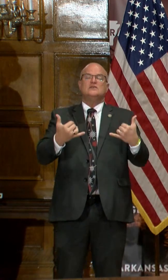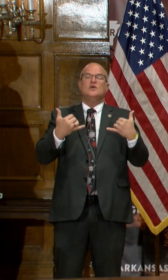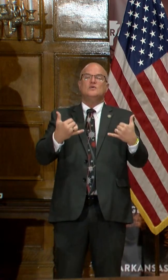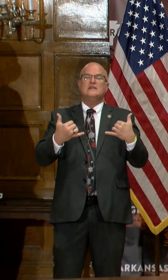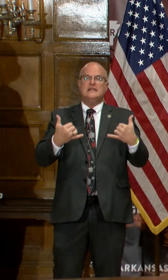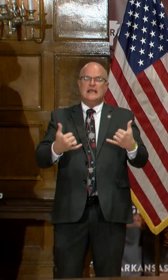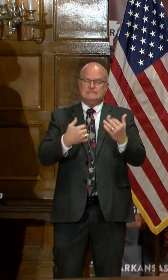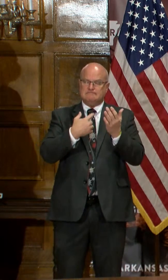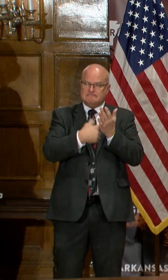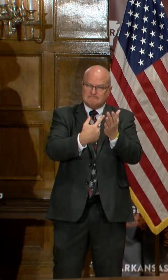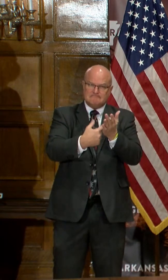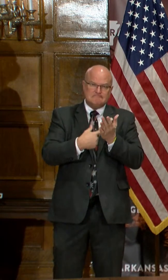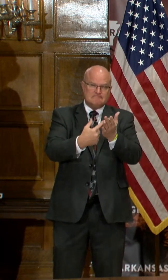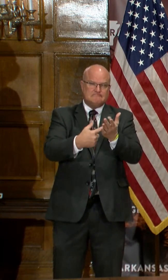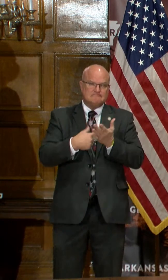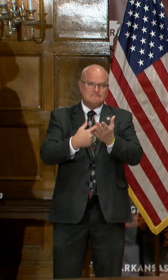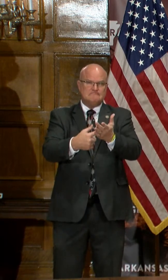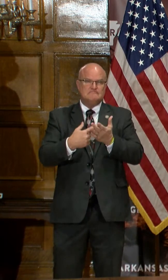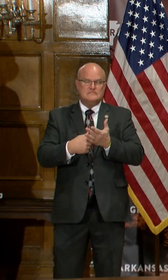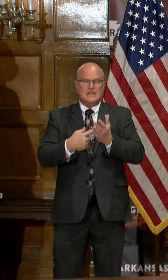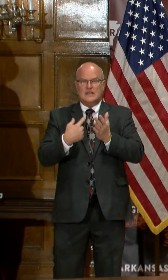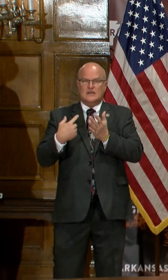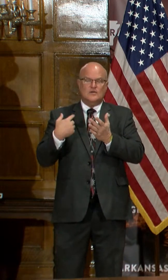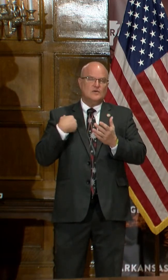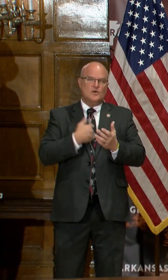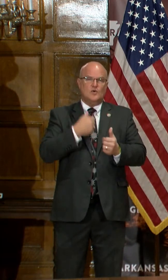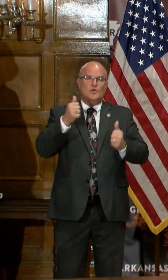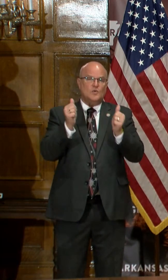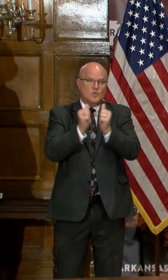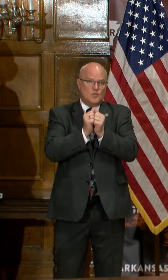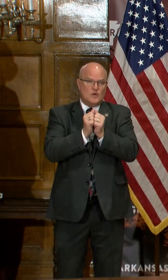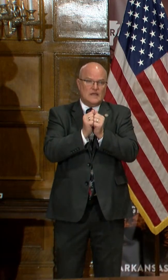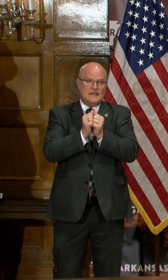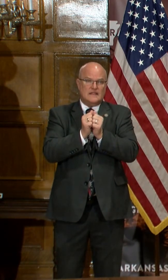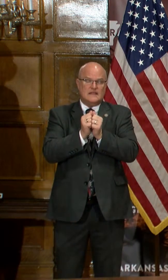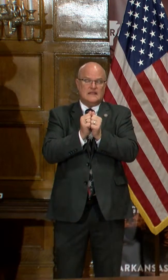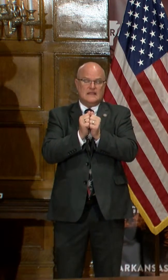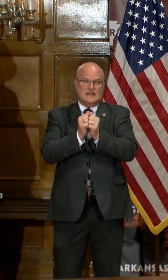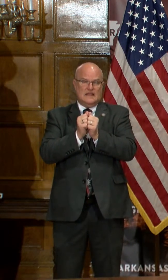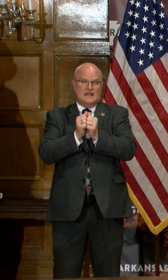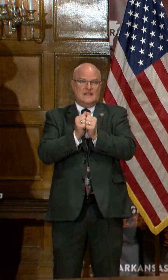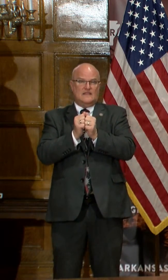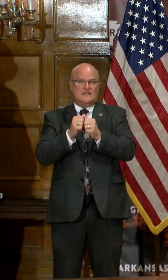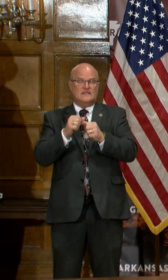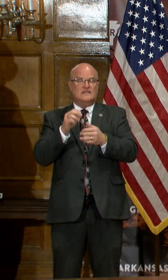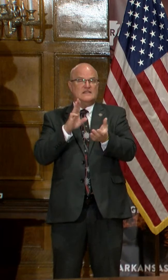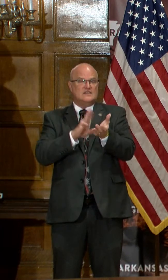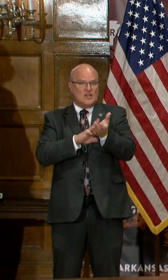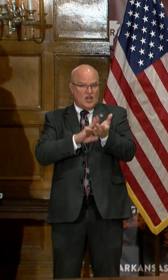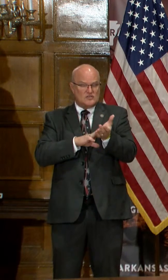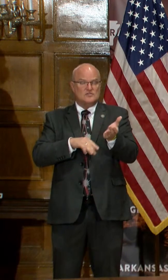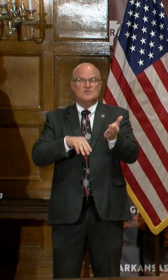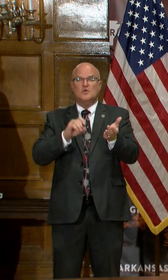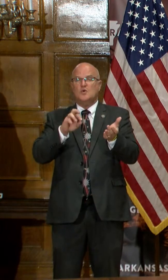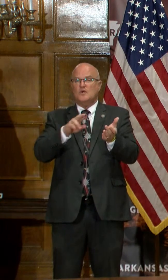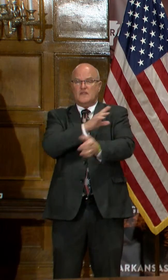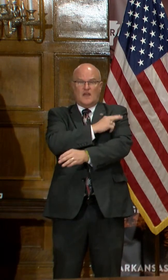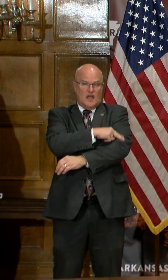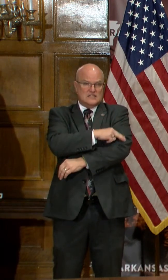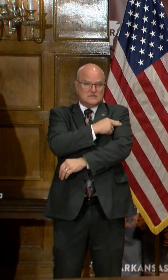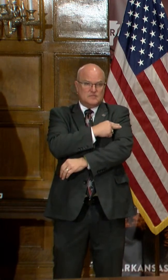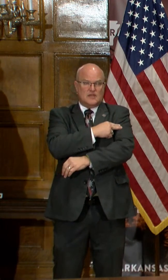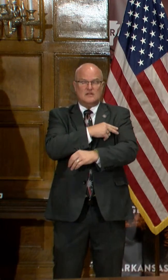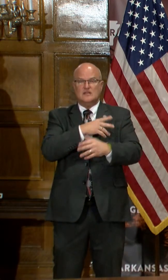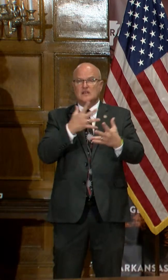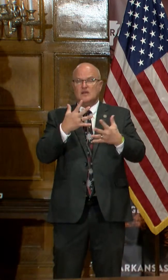and that consultation comes in, and we discuss with the sending provider kind of different clinical markers such